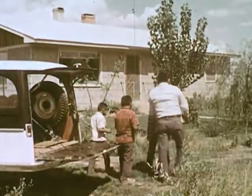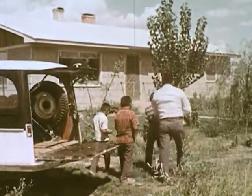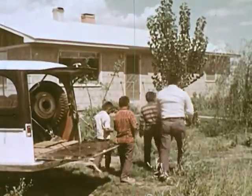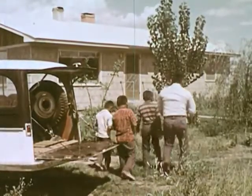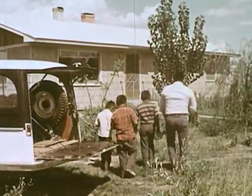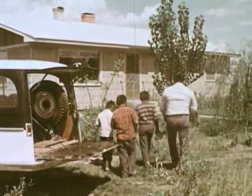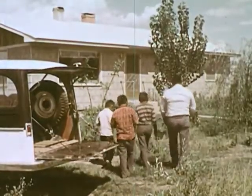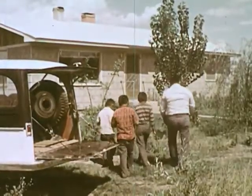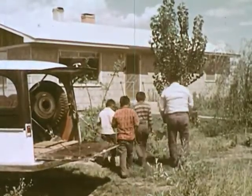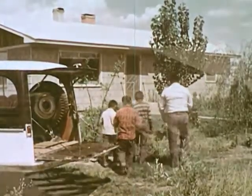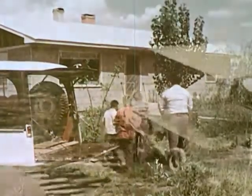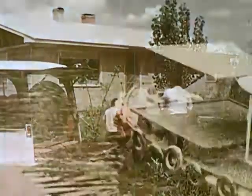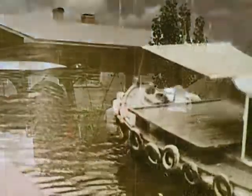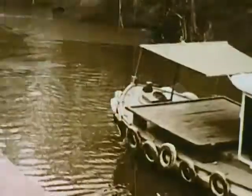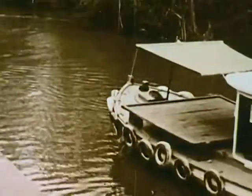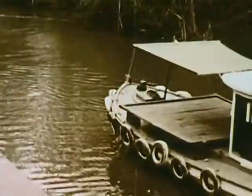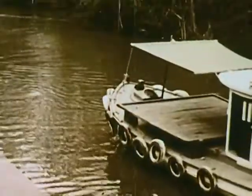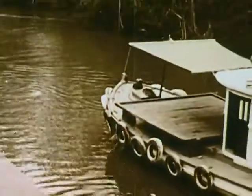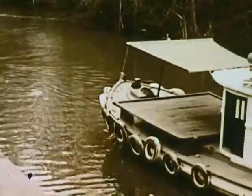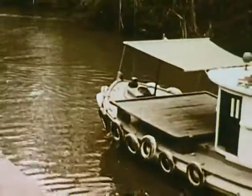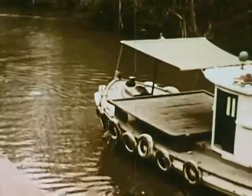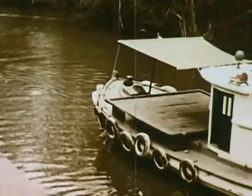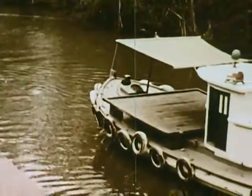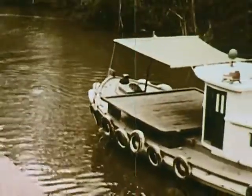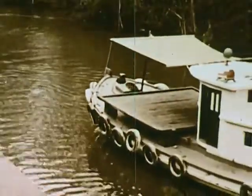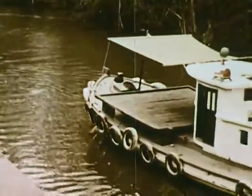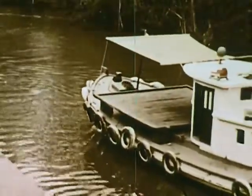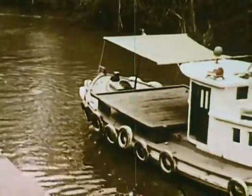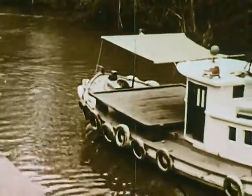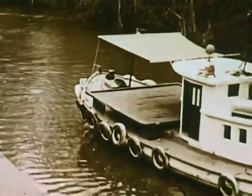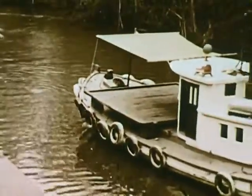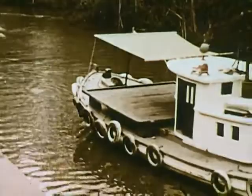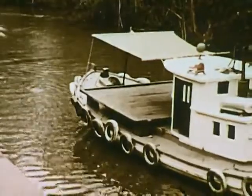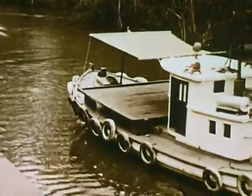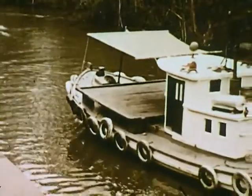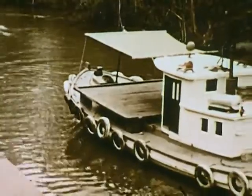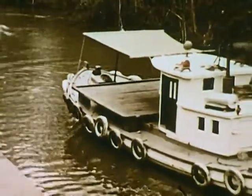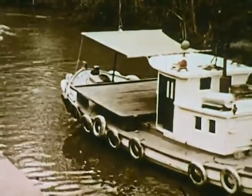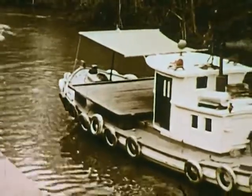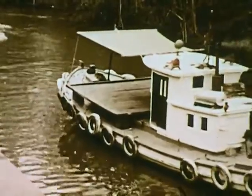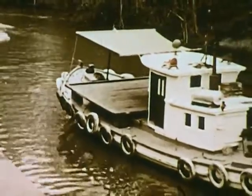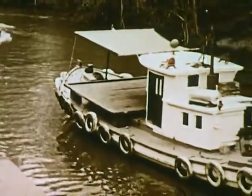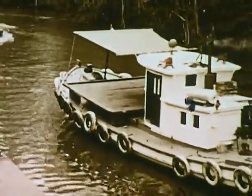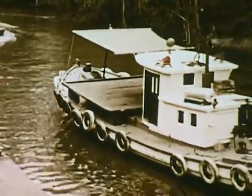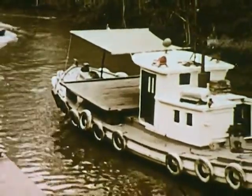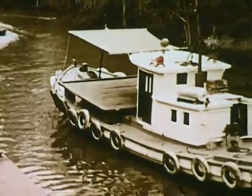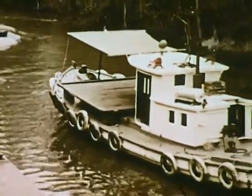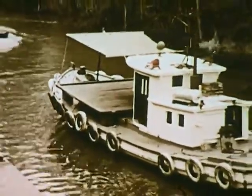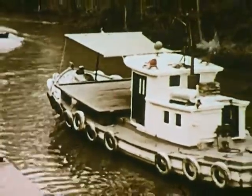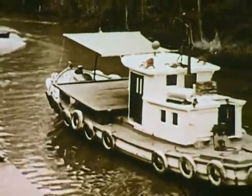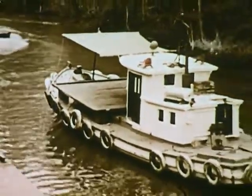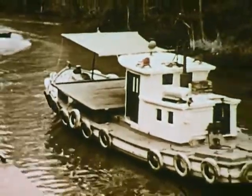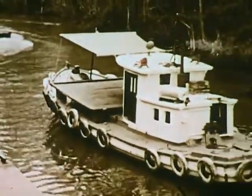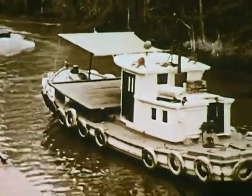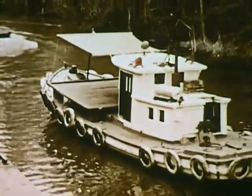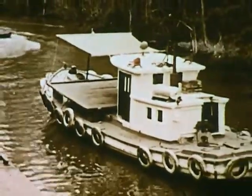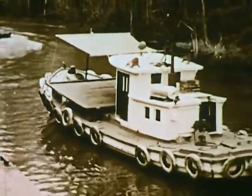of the American Indian. As citizens and as oilmen, we are particularly interested in all forms of